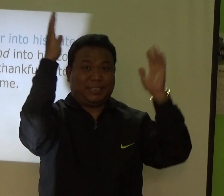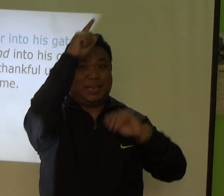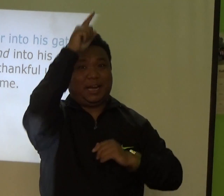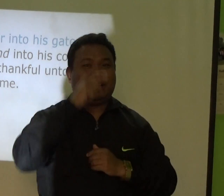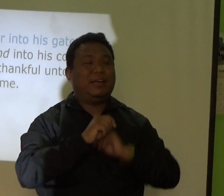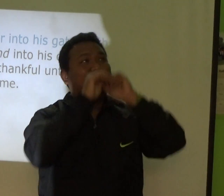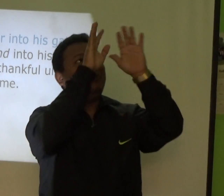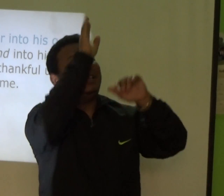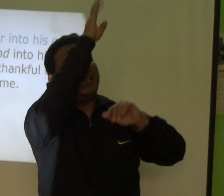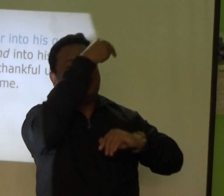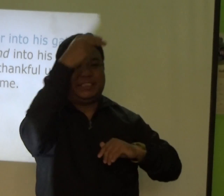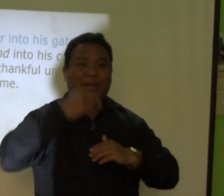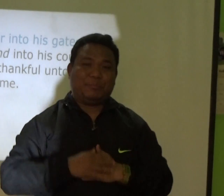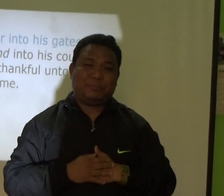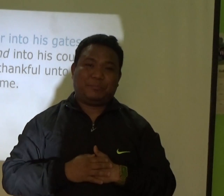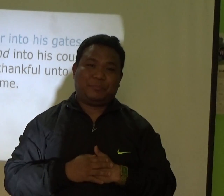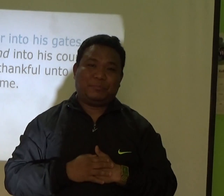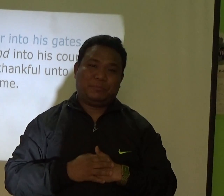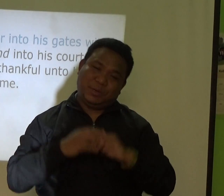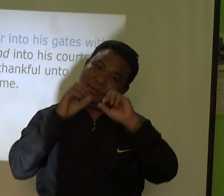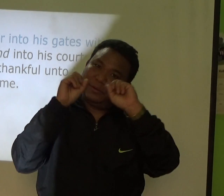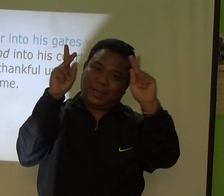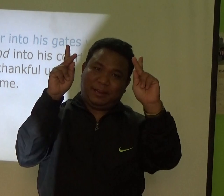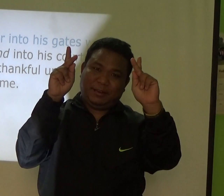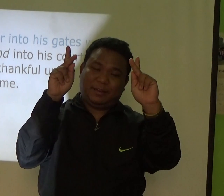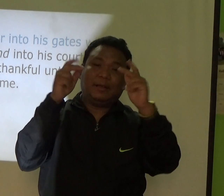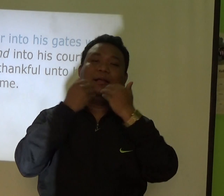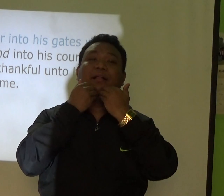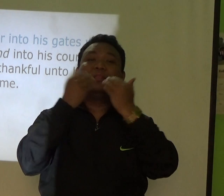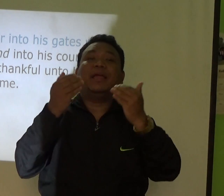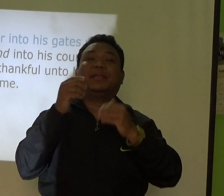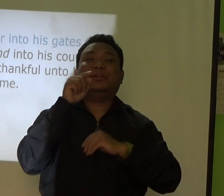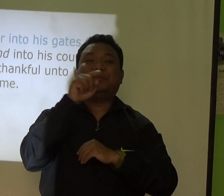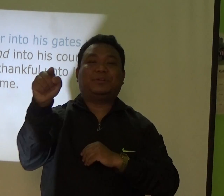God. Bless God's name. Thank you.